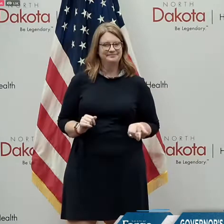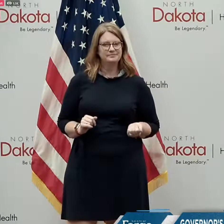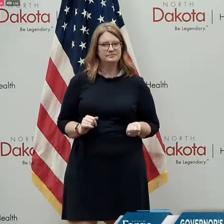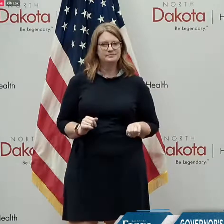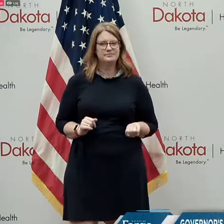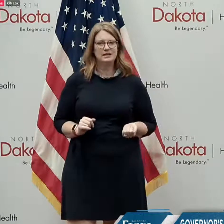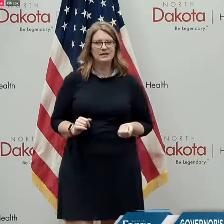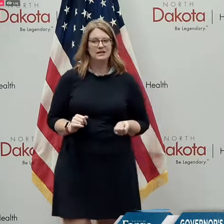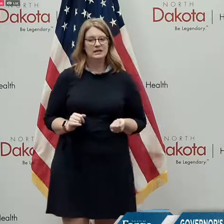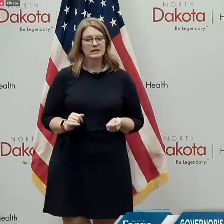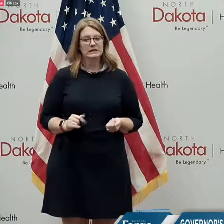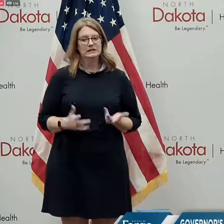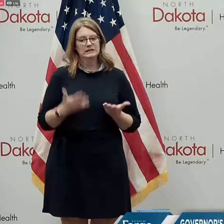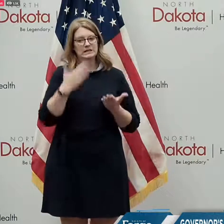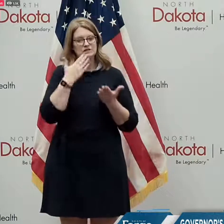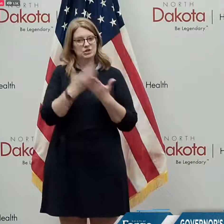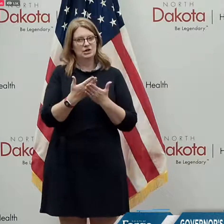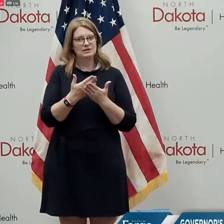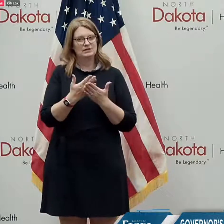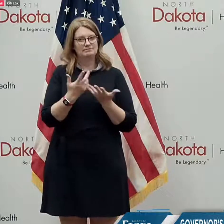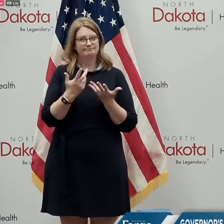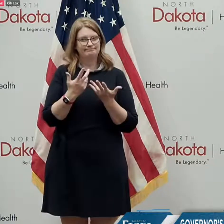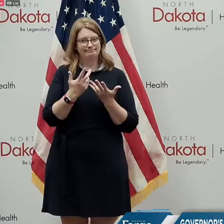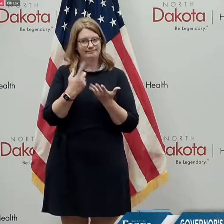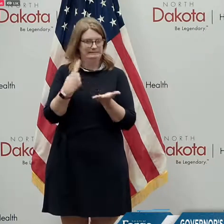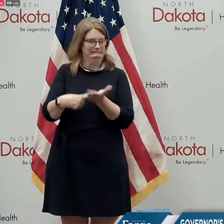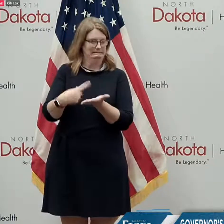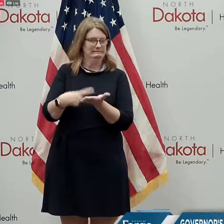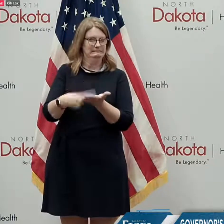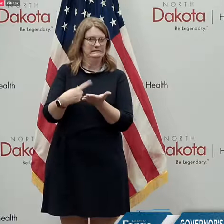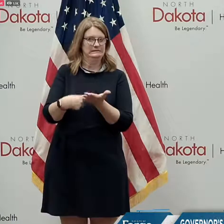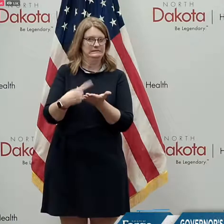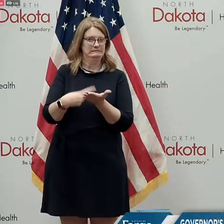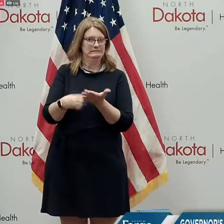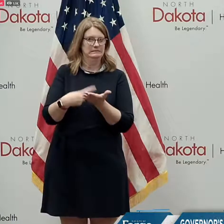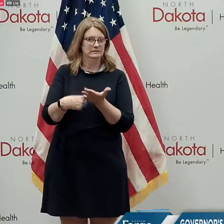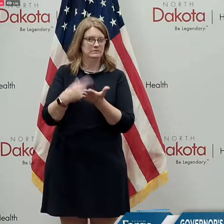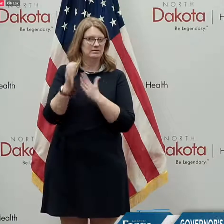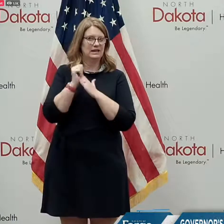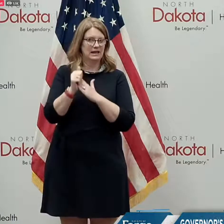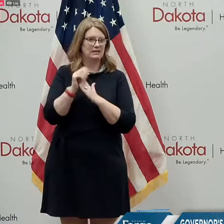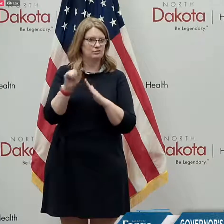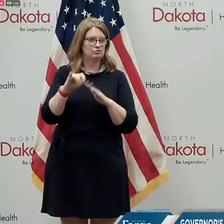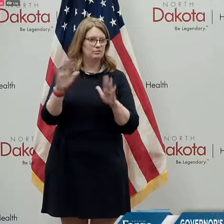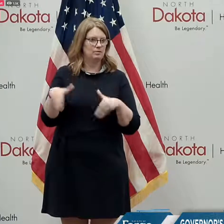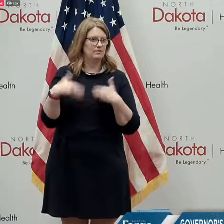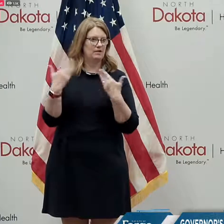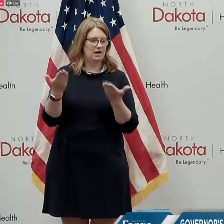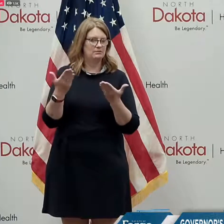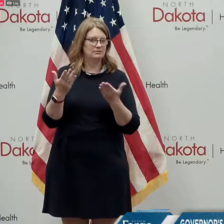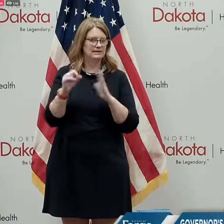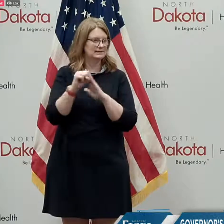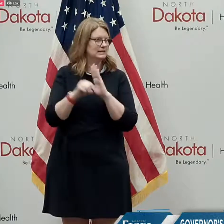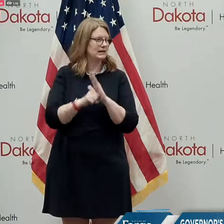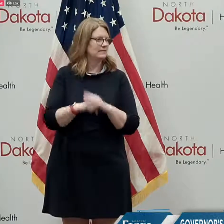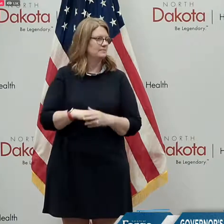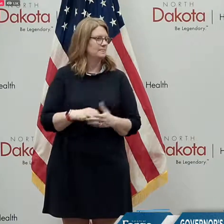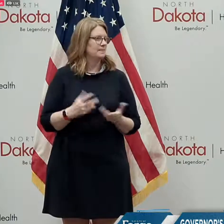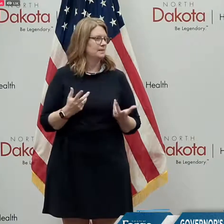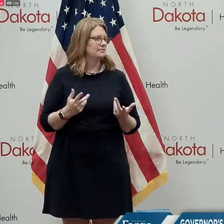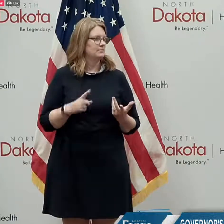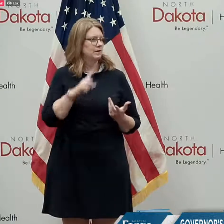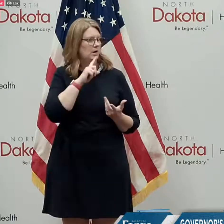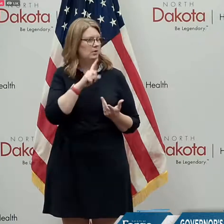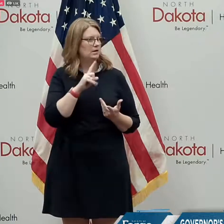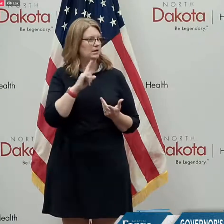tongue in cheek, but good healthy discussions that we had about the guidance that we should provide as a state. But